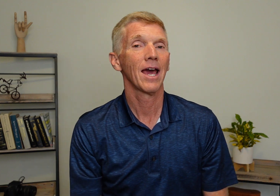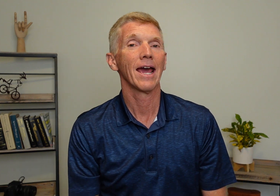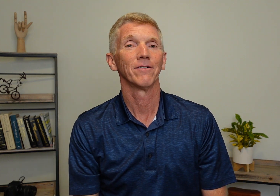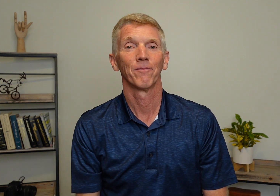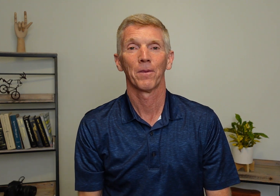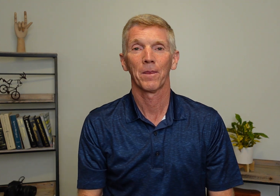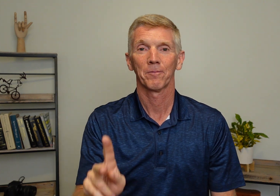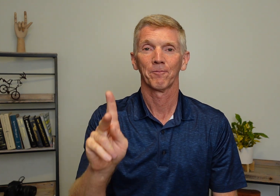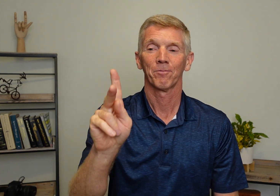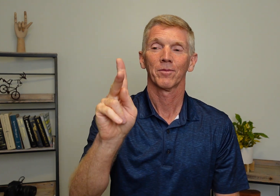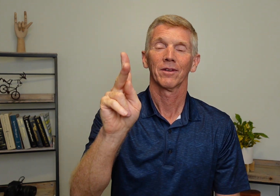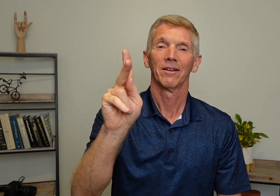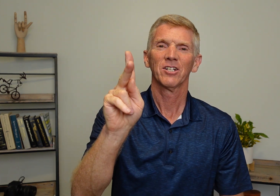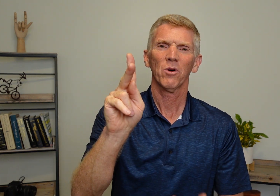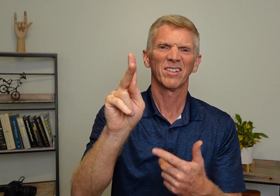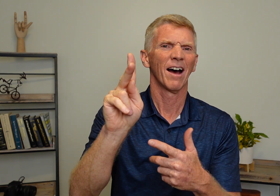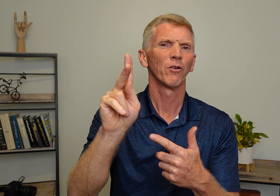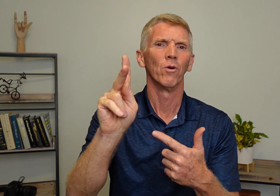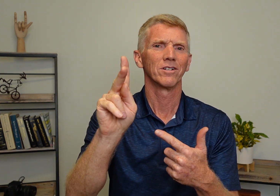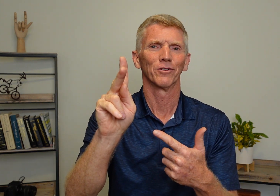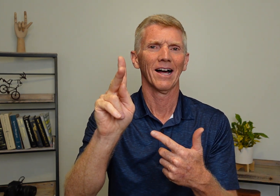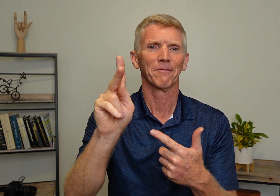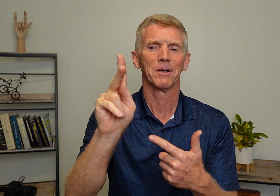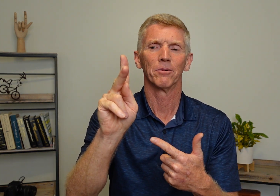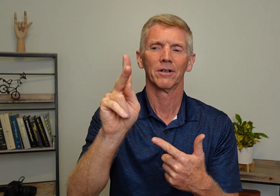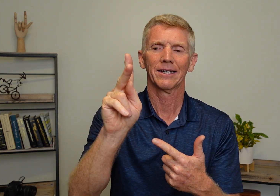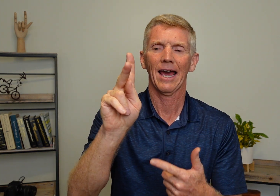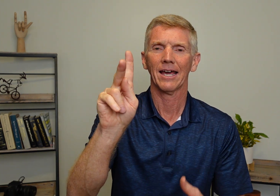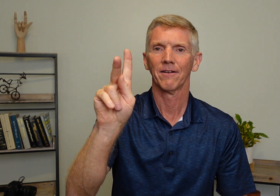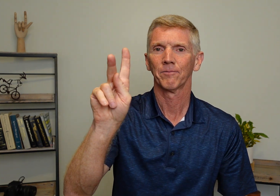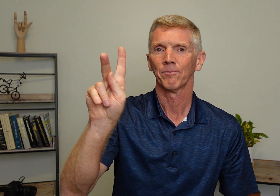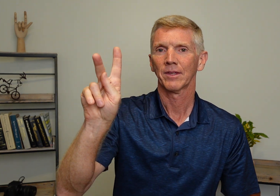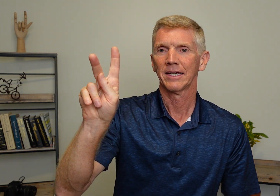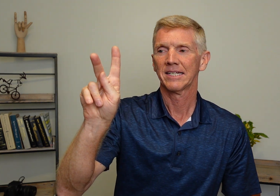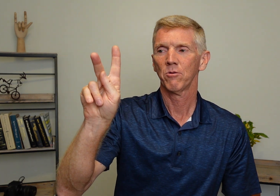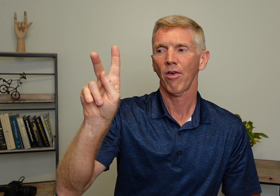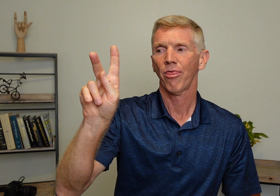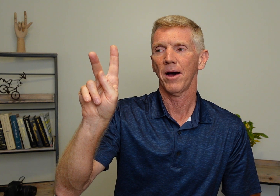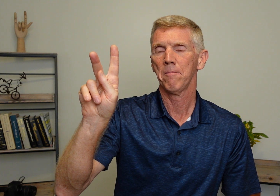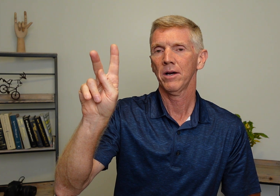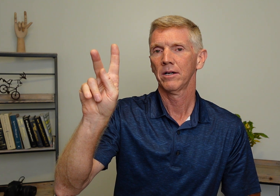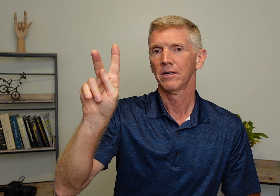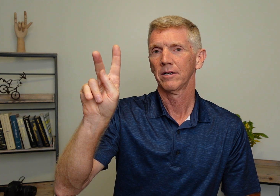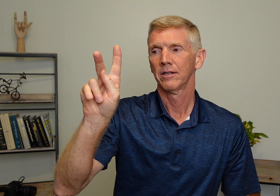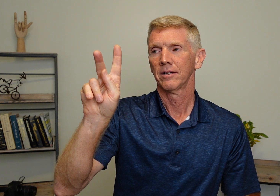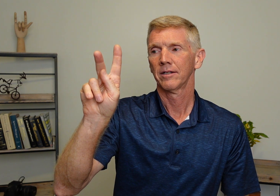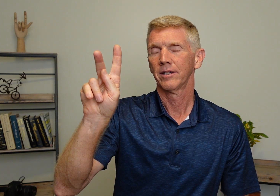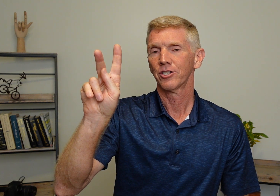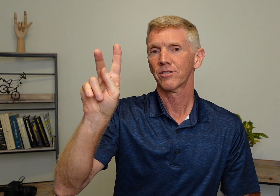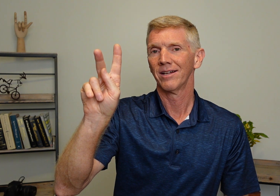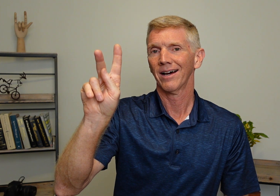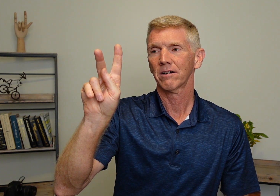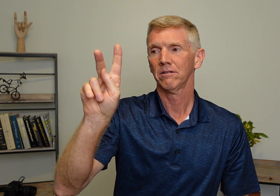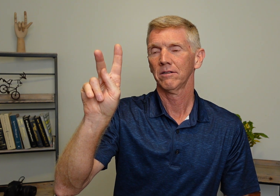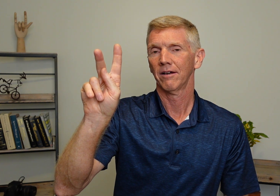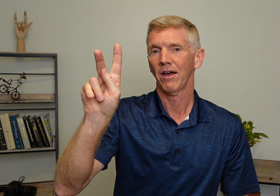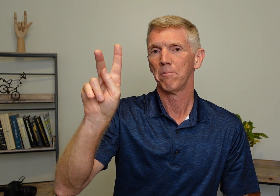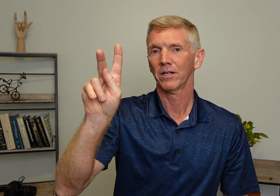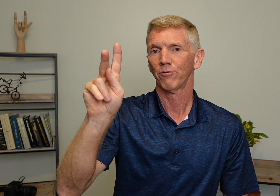K. This is one of the tougher ones for a lot of people, K. See where the thumb touches the knuckle of that middle